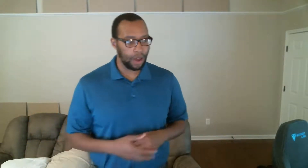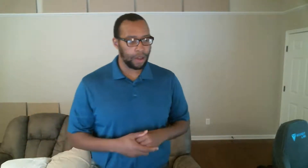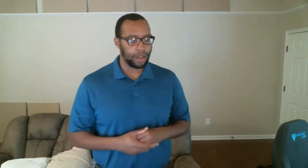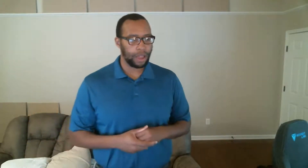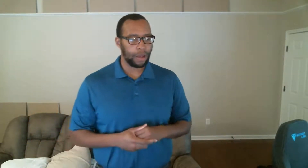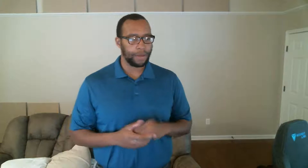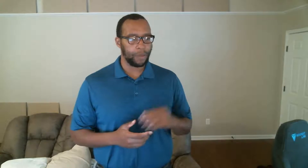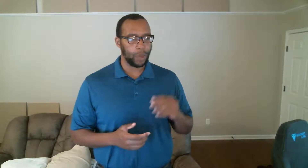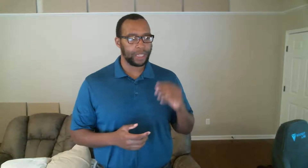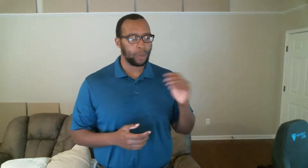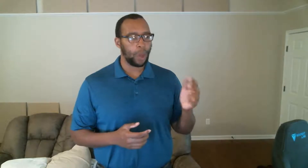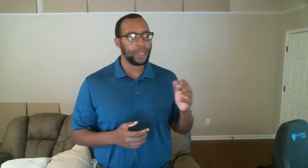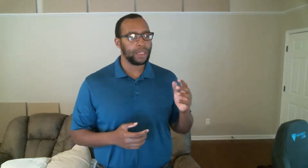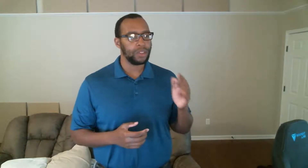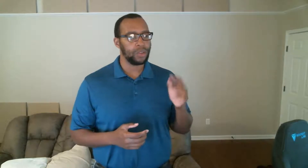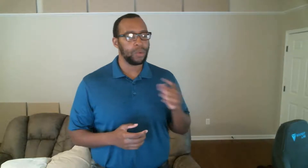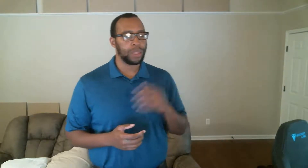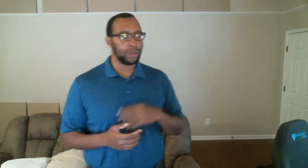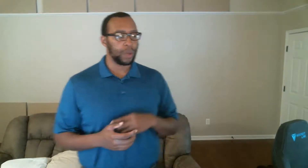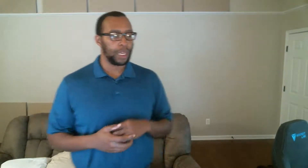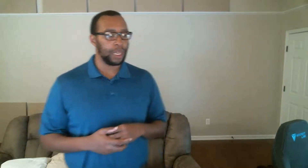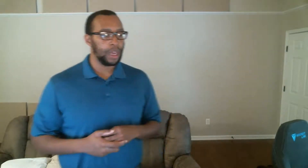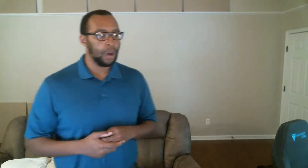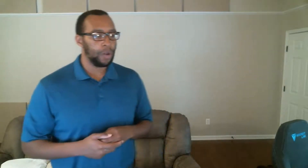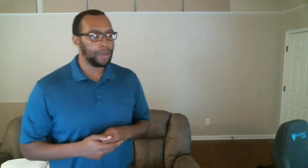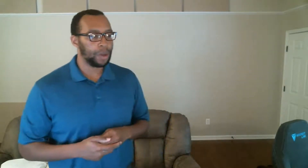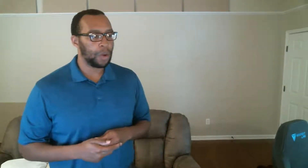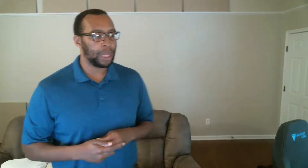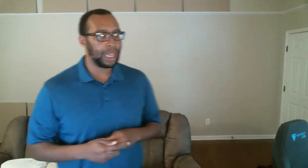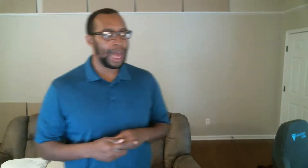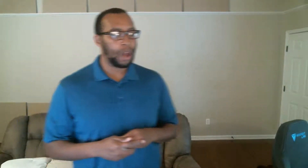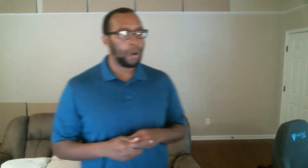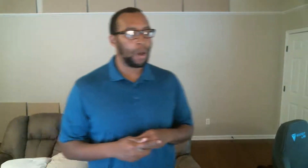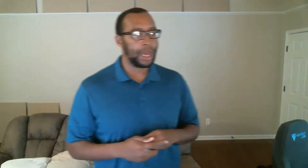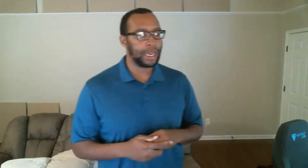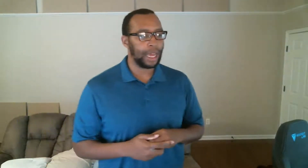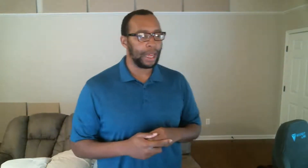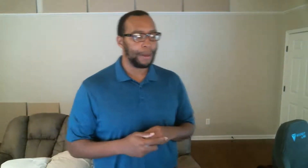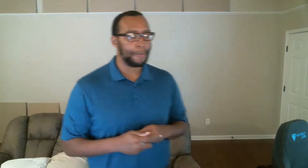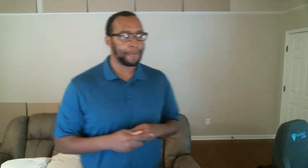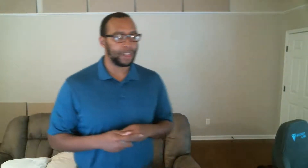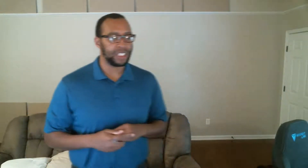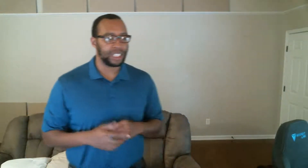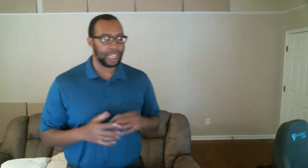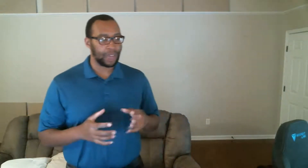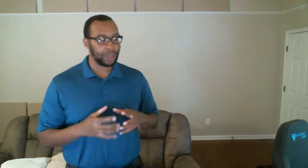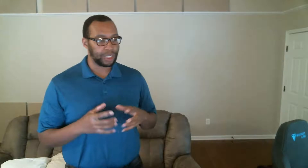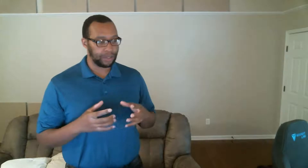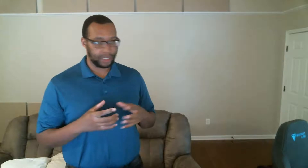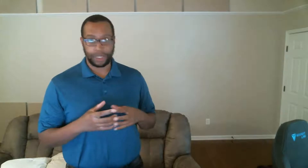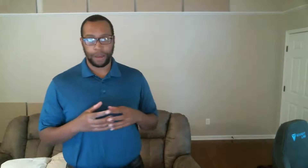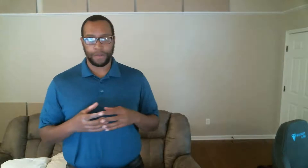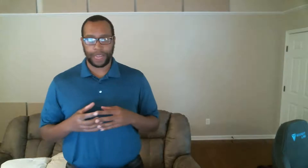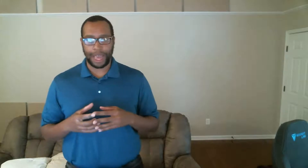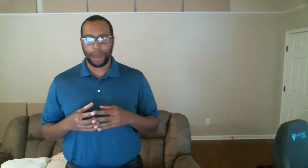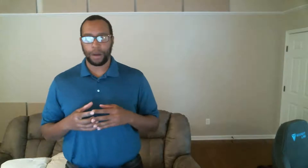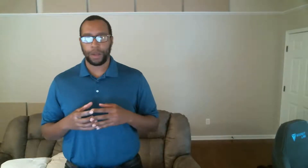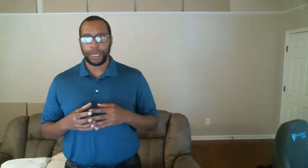all on weeks 1, 2, and 3, we've been going a lot on just the language of itself and how